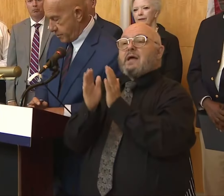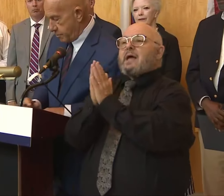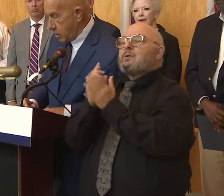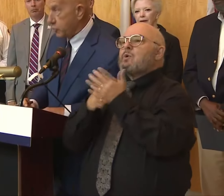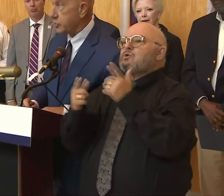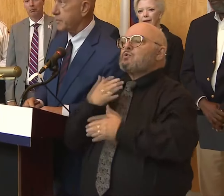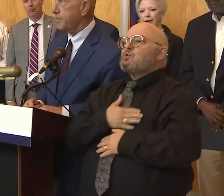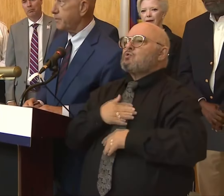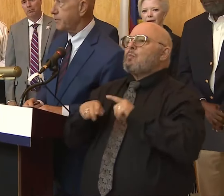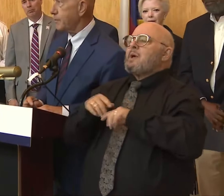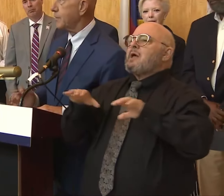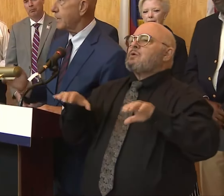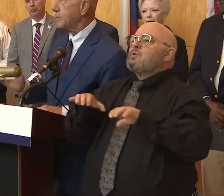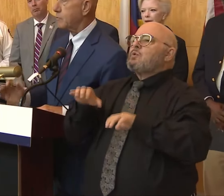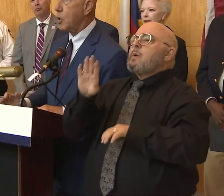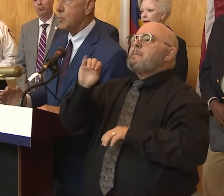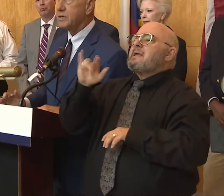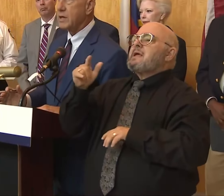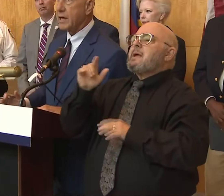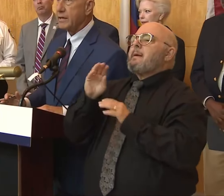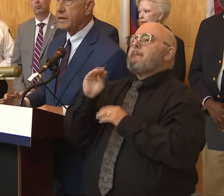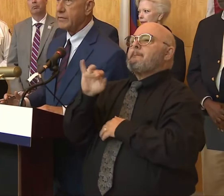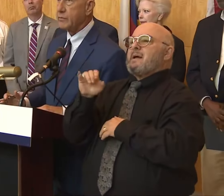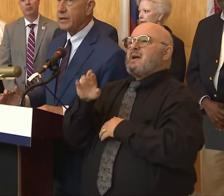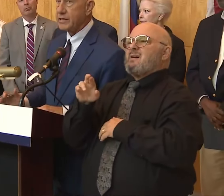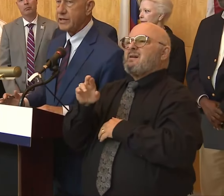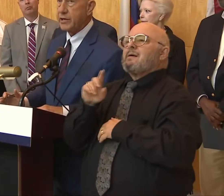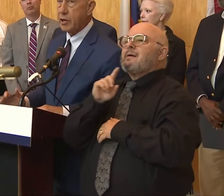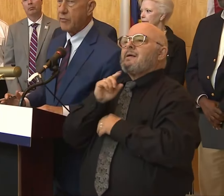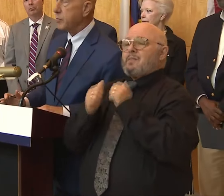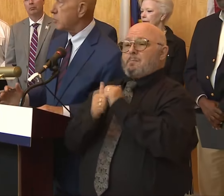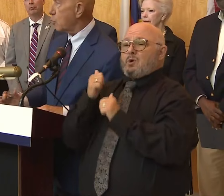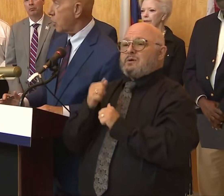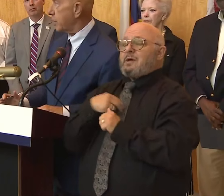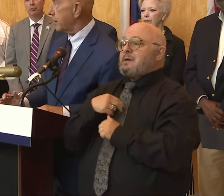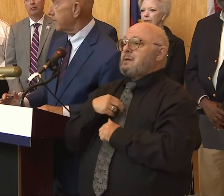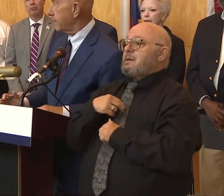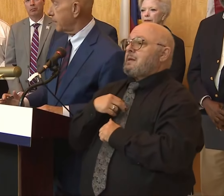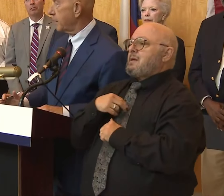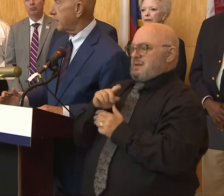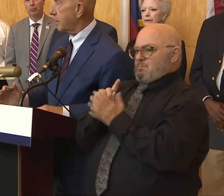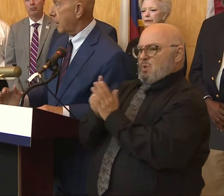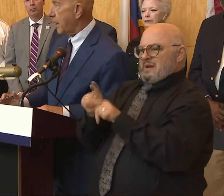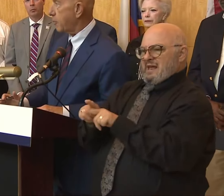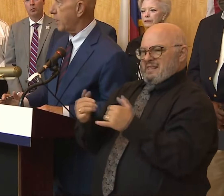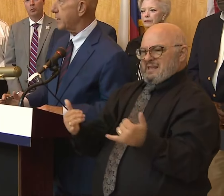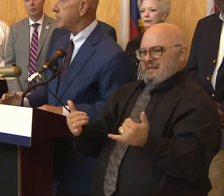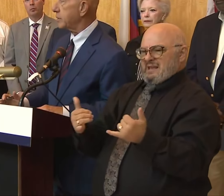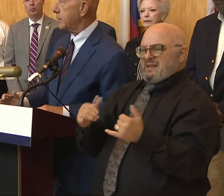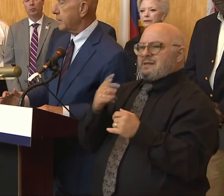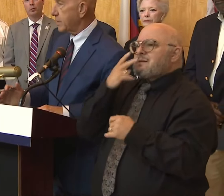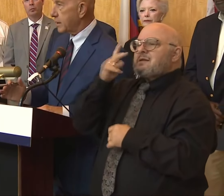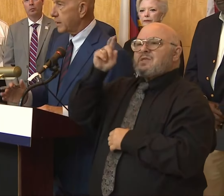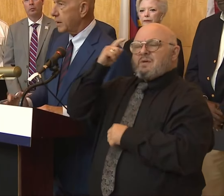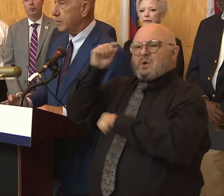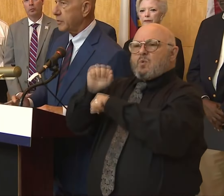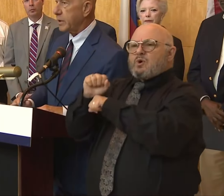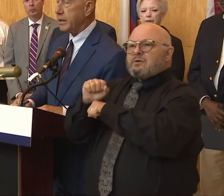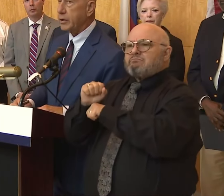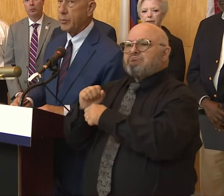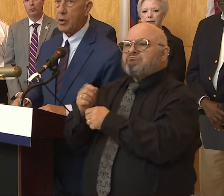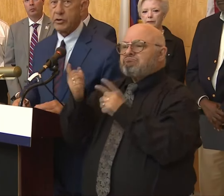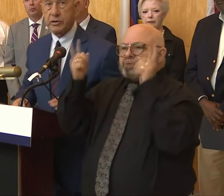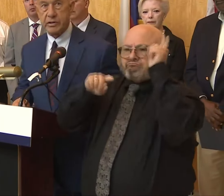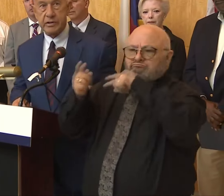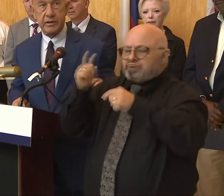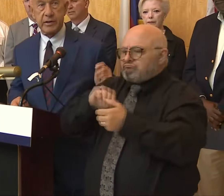mayor the most? It's moments like this when I see government working, the collaboration, being